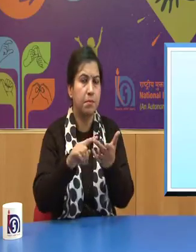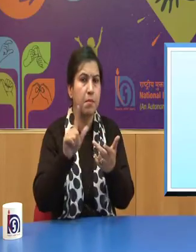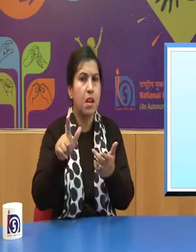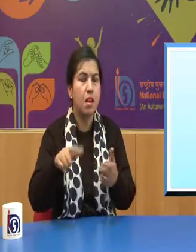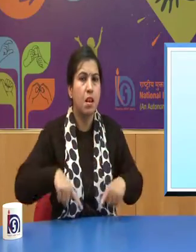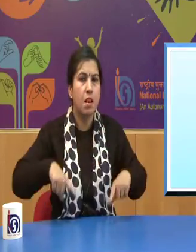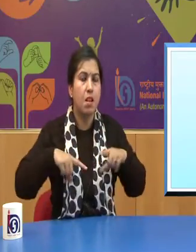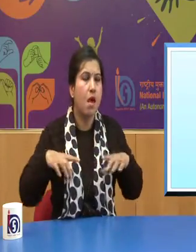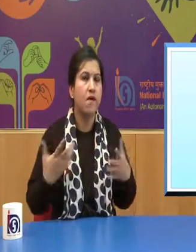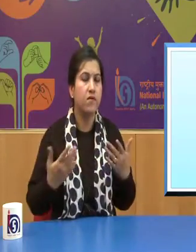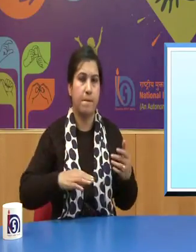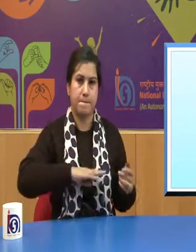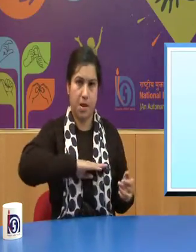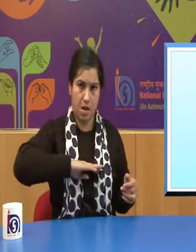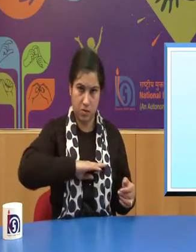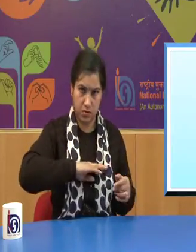and Gujarat.